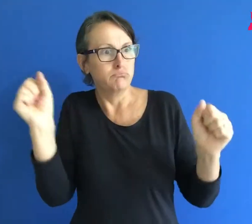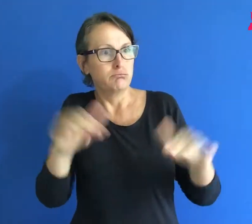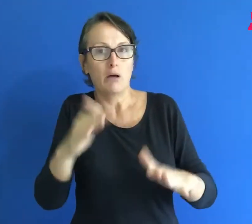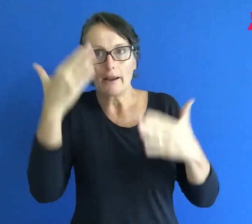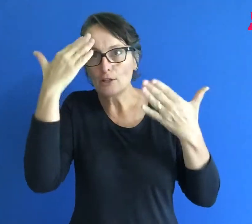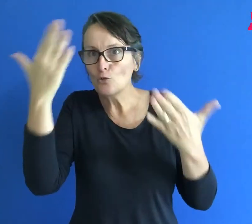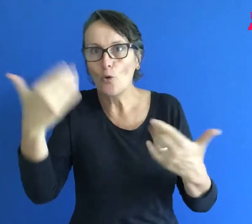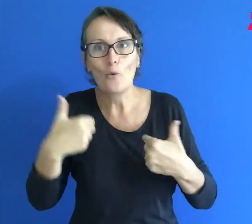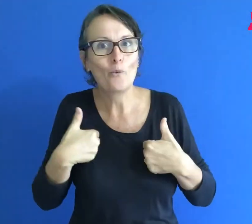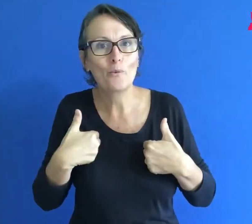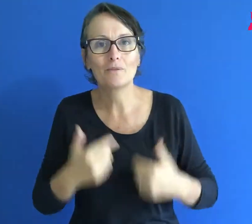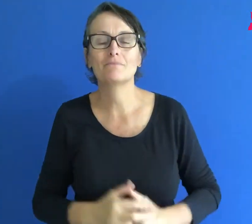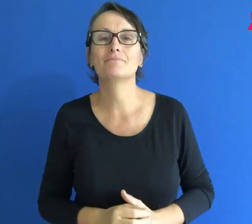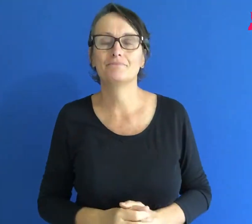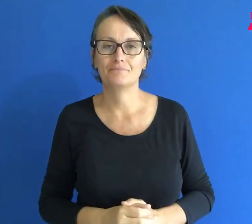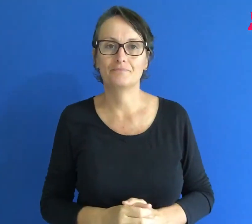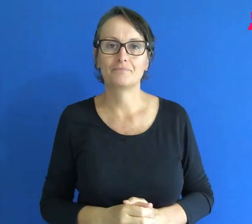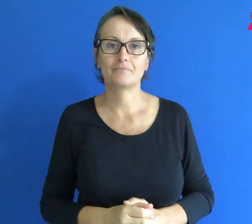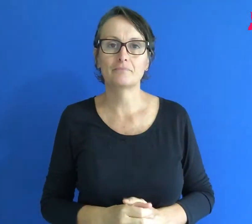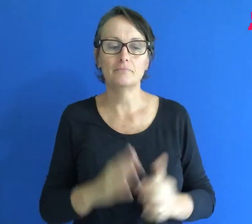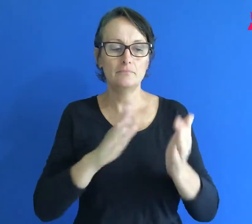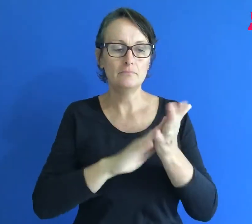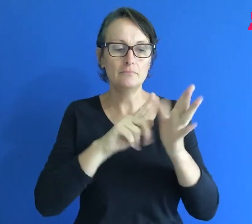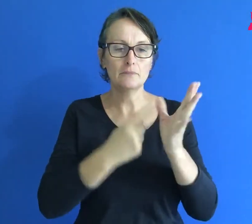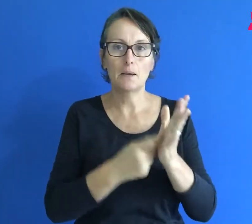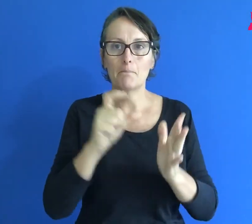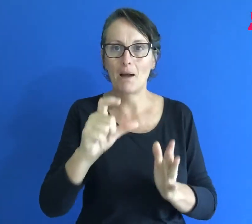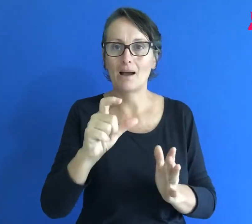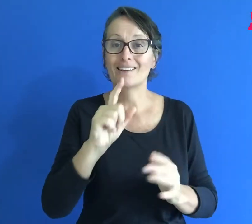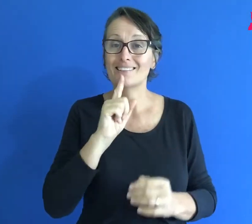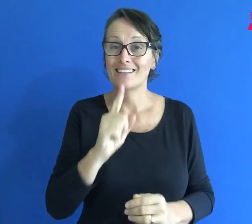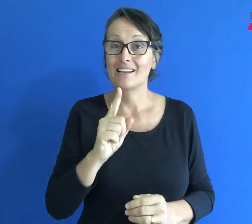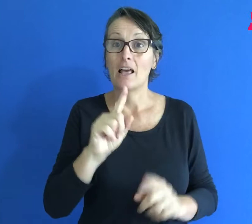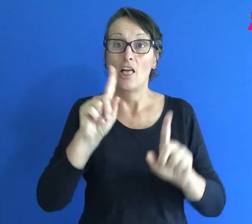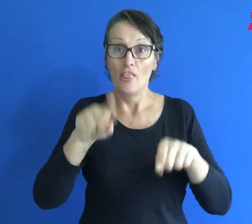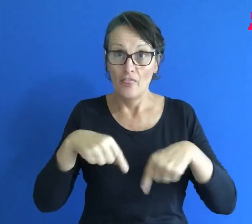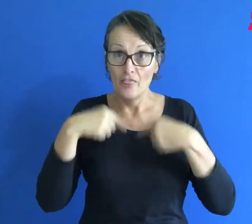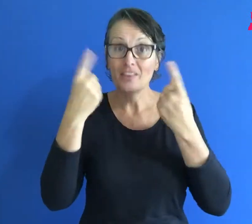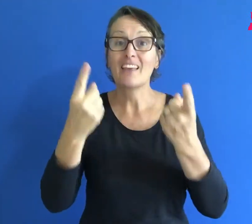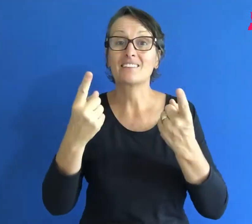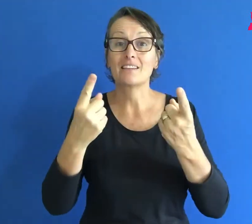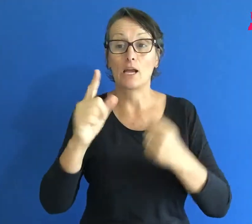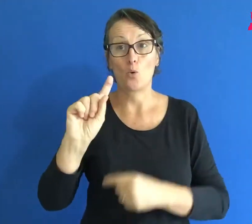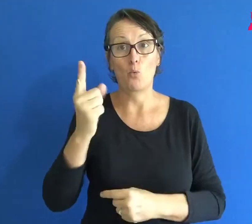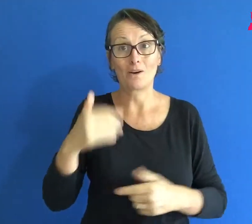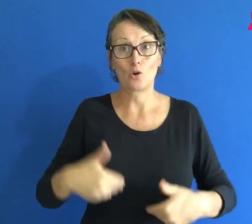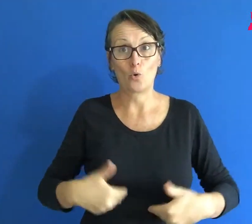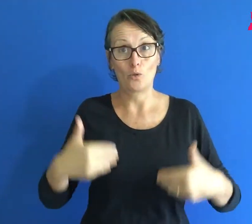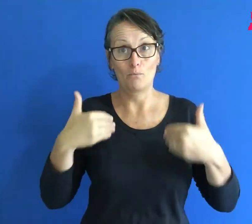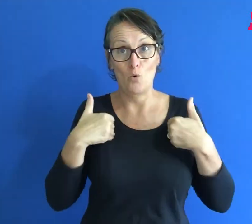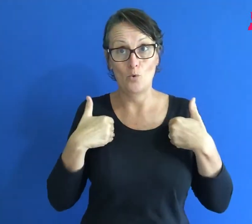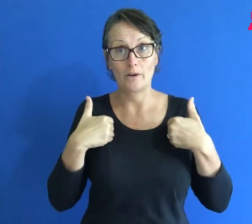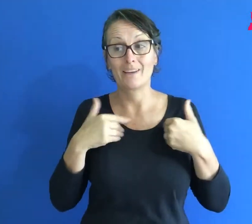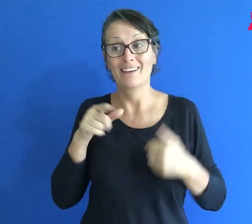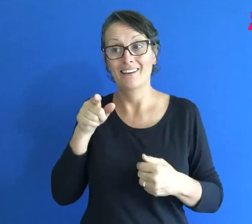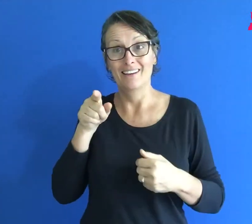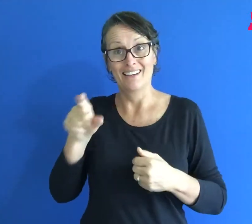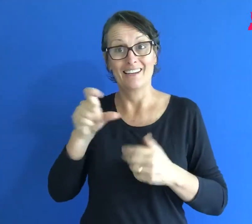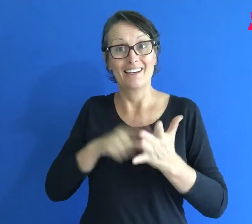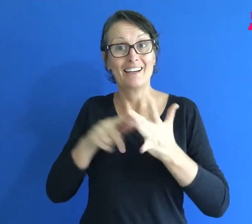At 1 a.m. the next morning, on his way home, Cliff's last act for Black Saturday was to call round to the Diamond Creek CFA station, where he was